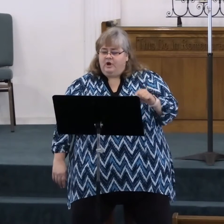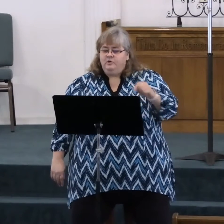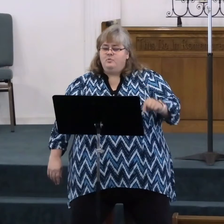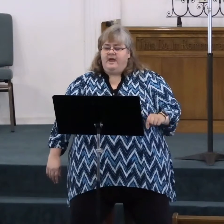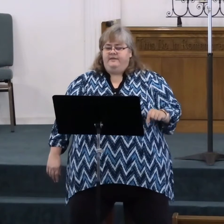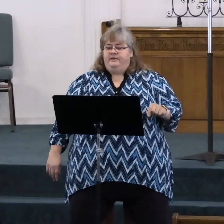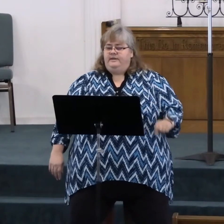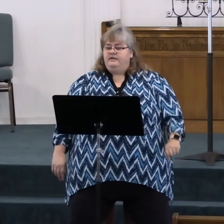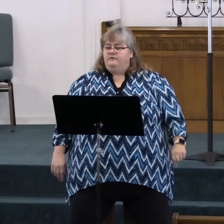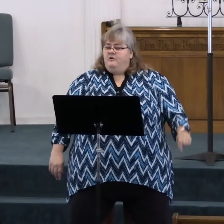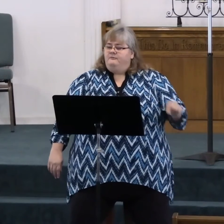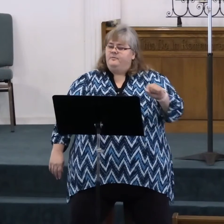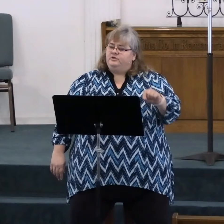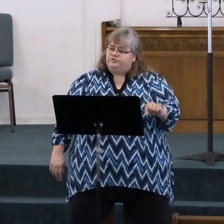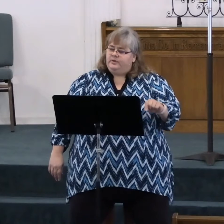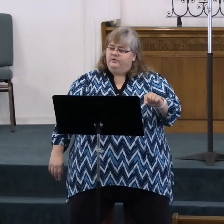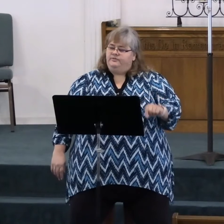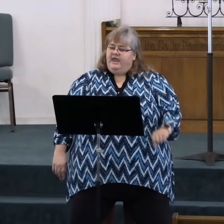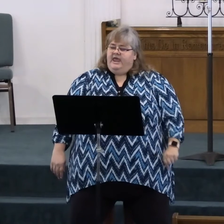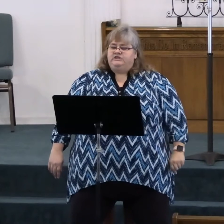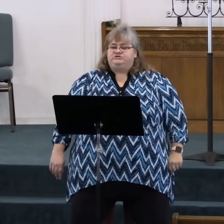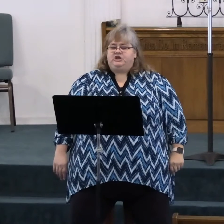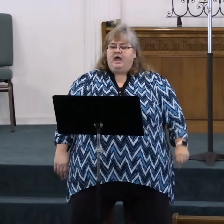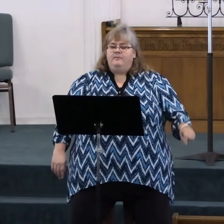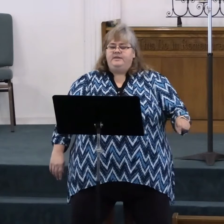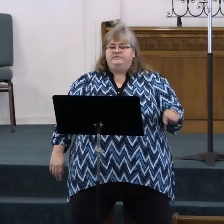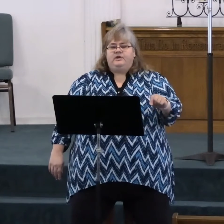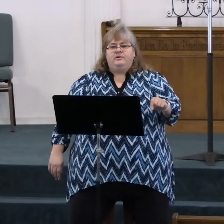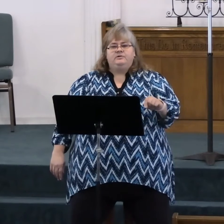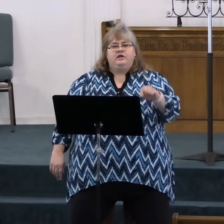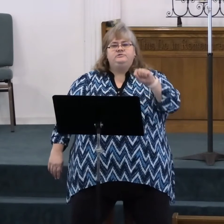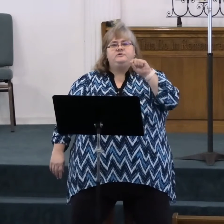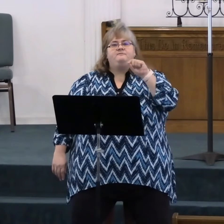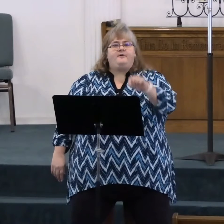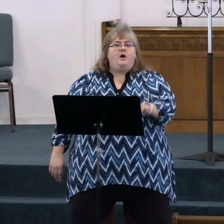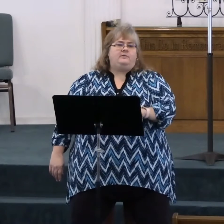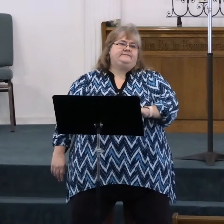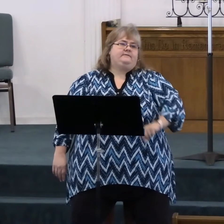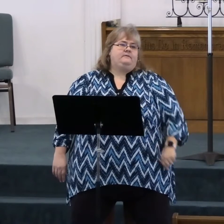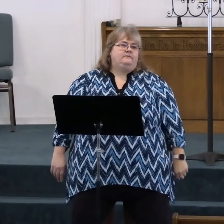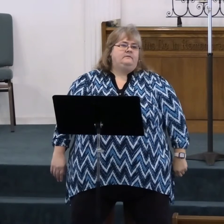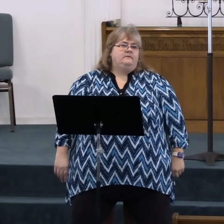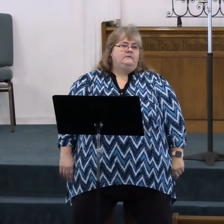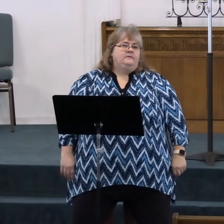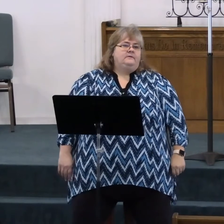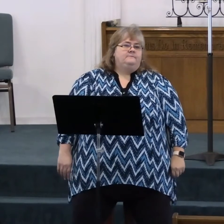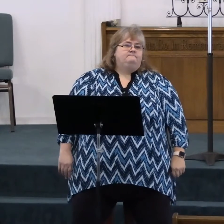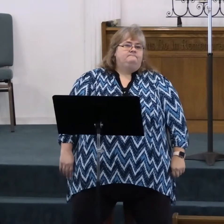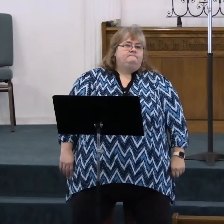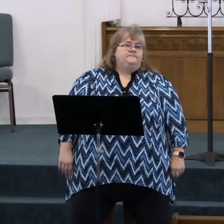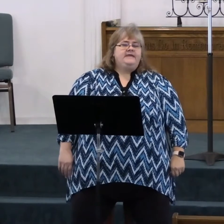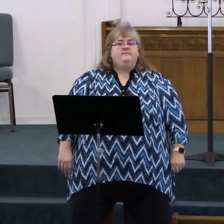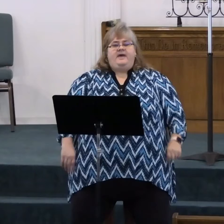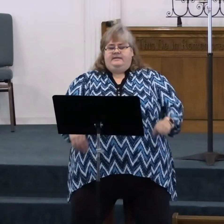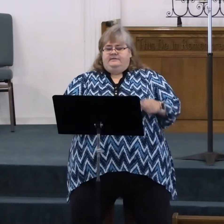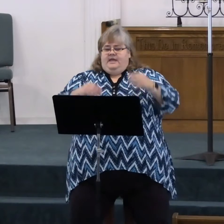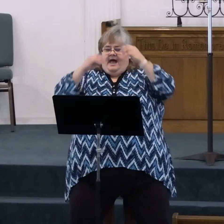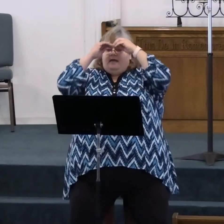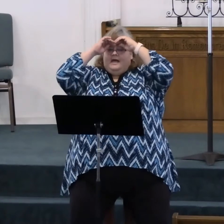turn away their ear from the truth, and shall be turned unto false. Think about it. I